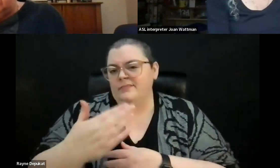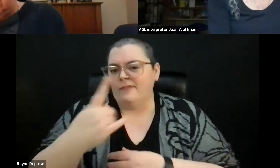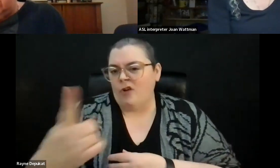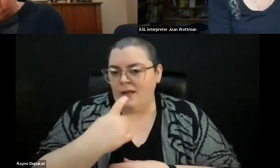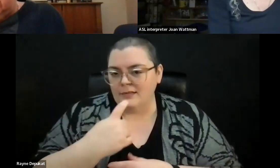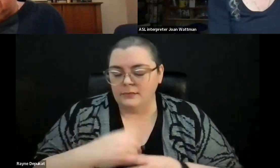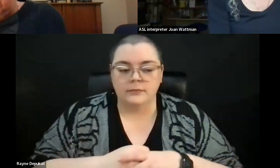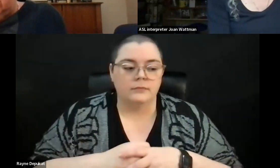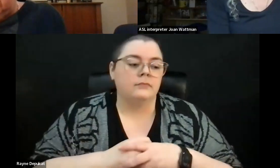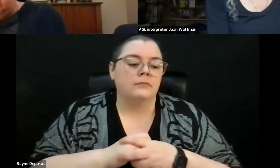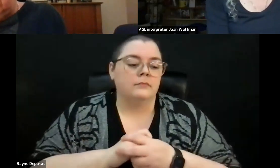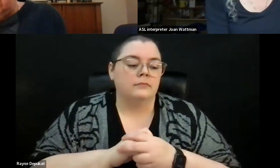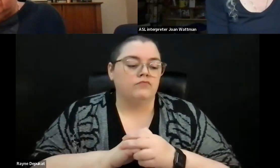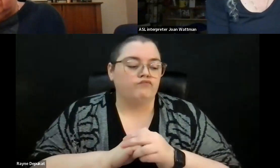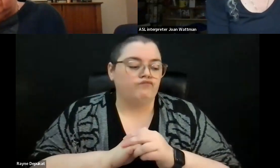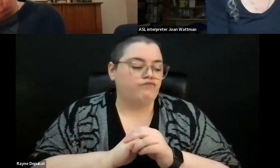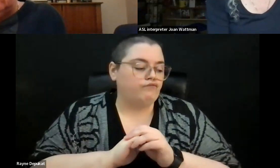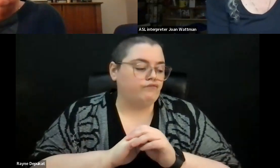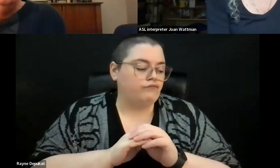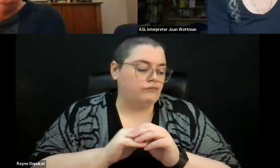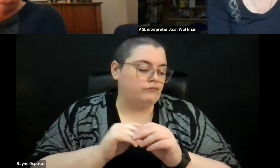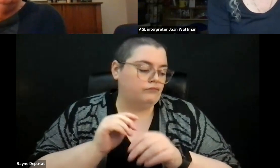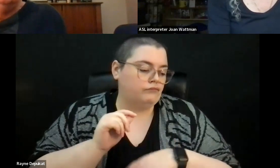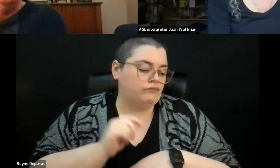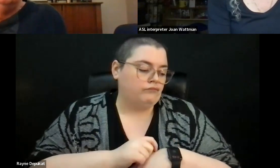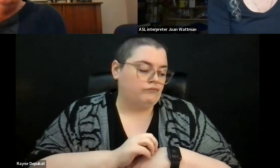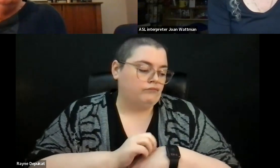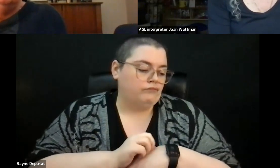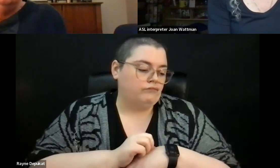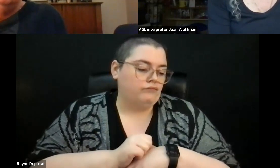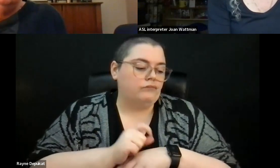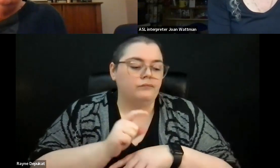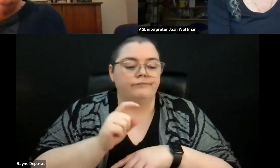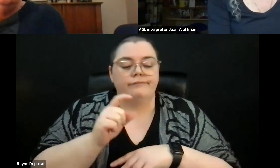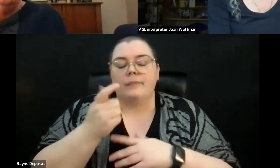Thank you, Mike, for asking that question.